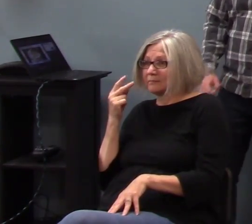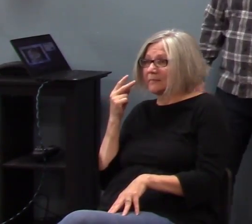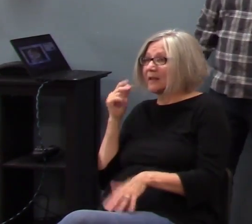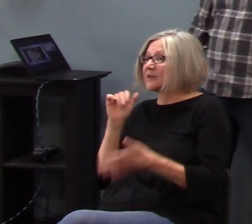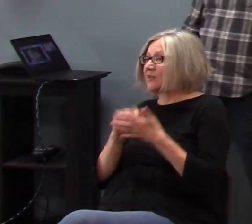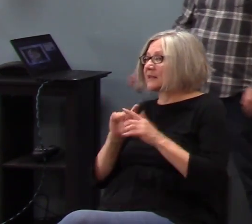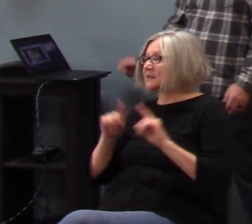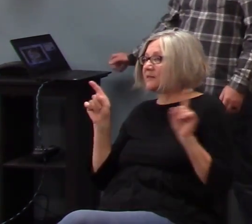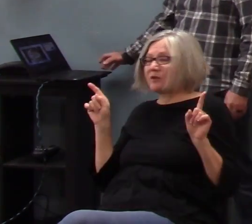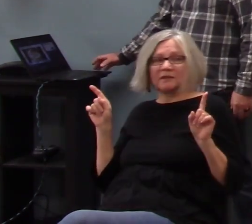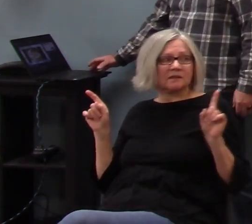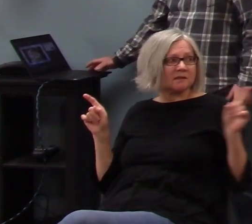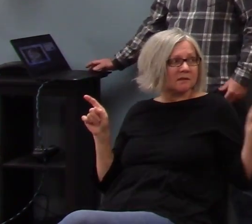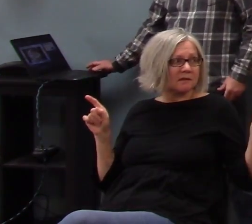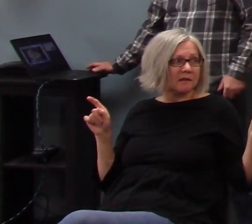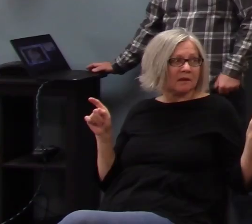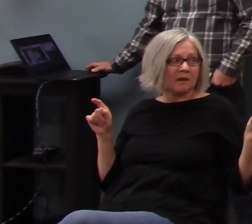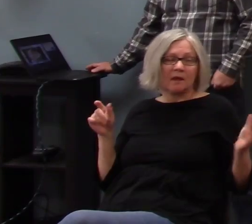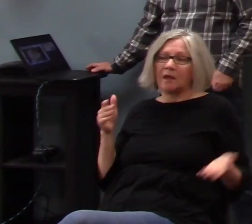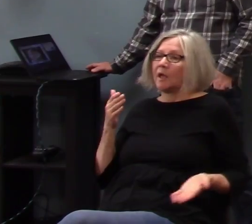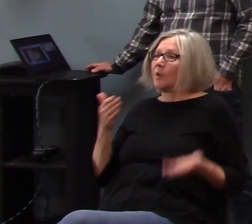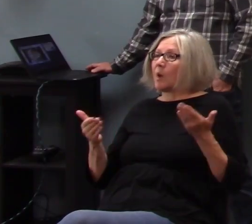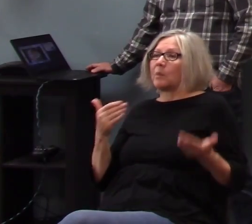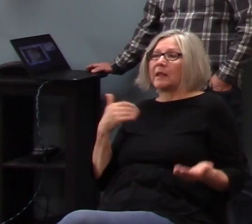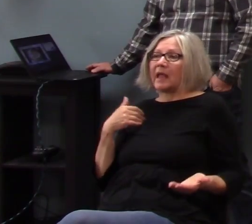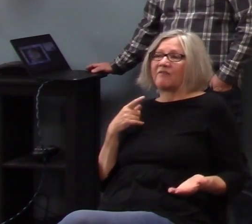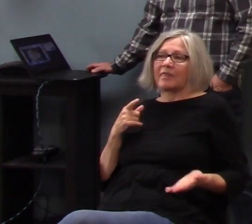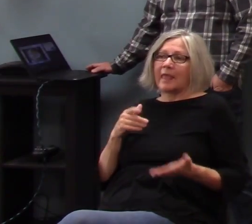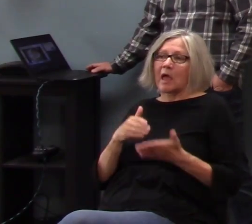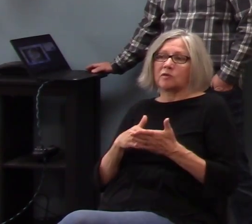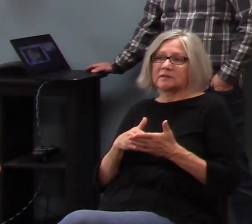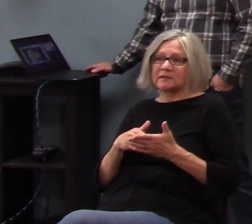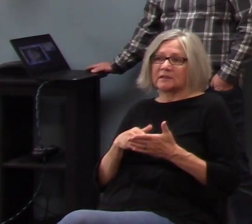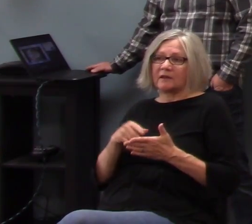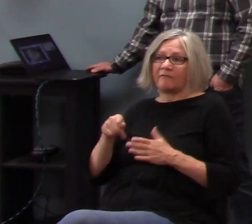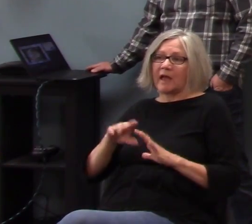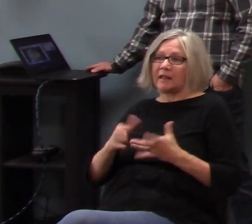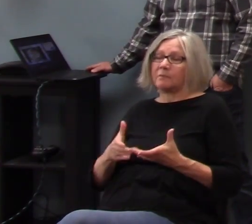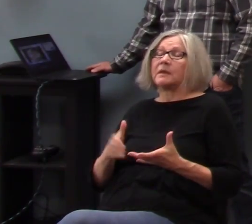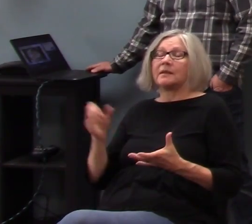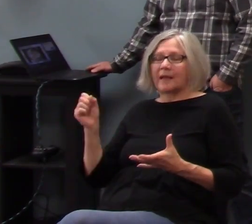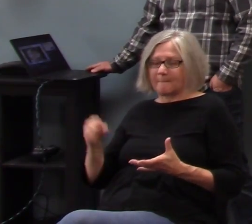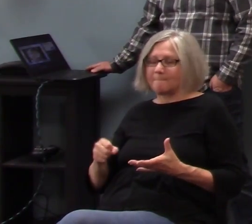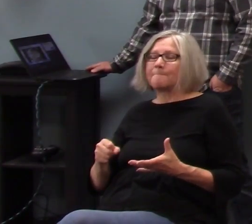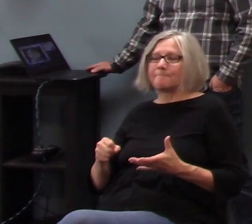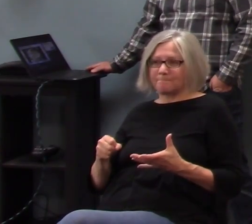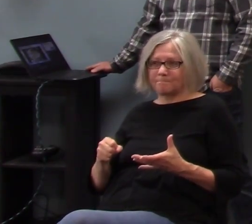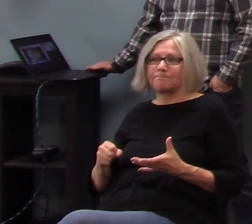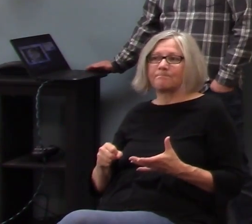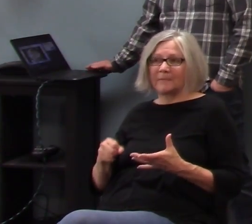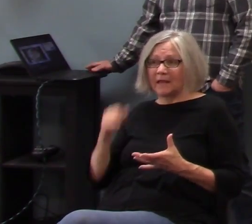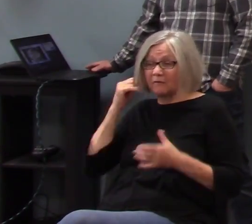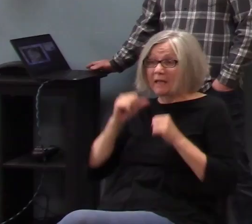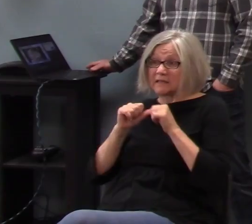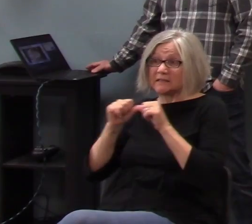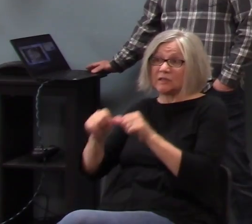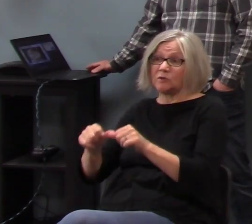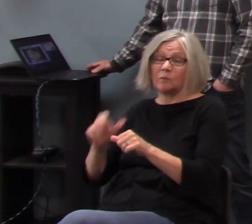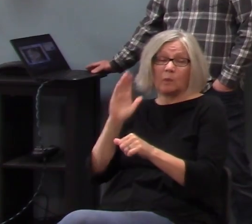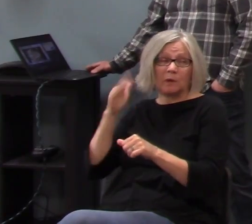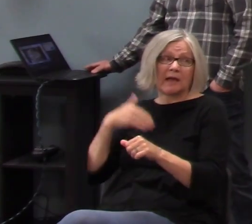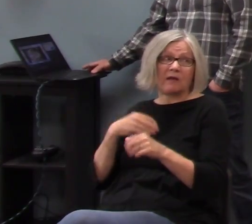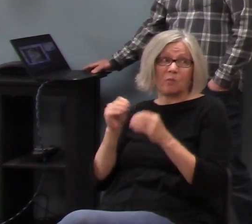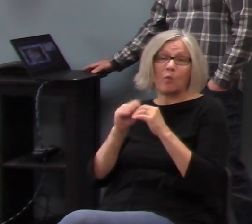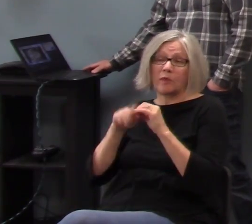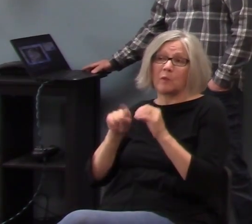here. You probably have 1,000 Phyla. Correct. If it continued in this at this speed, a lot more than that. Yeah. A